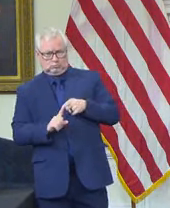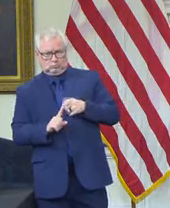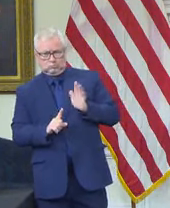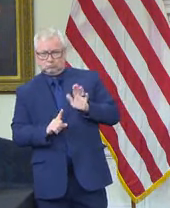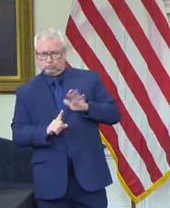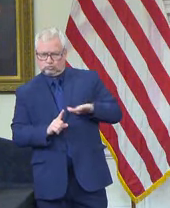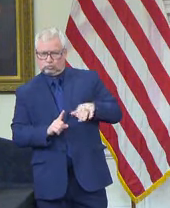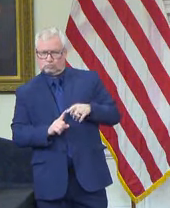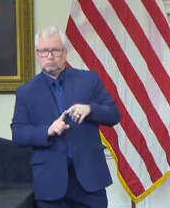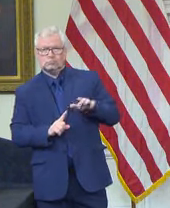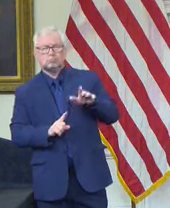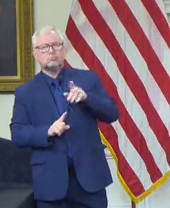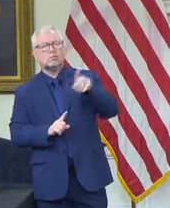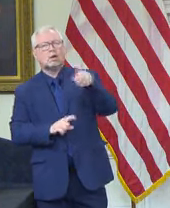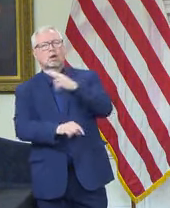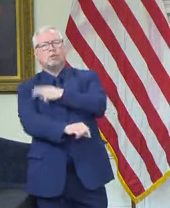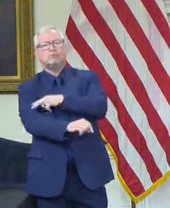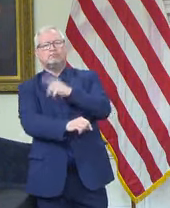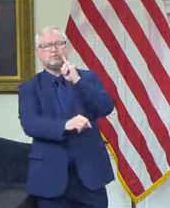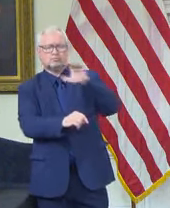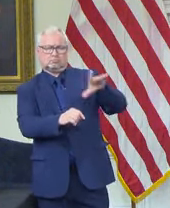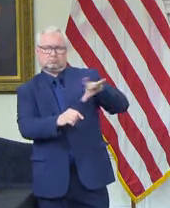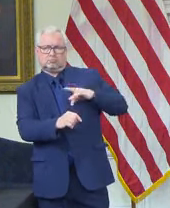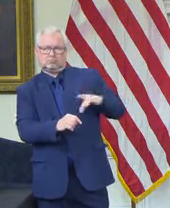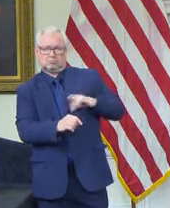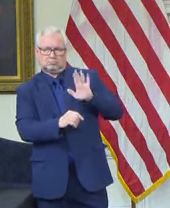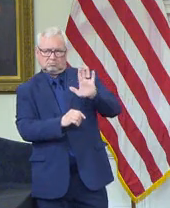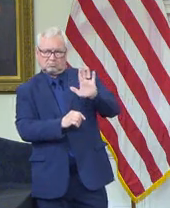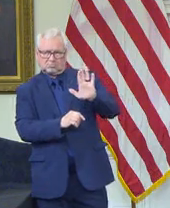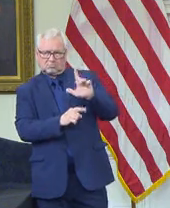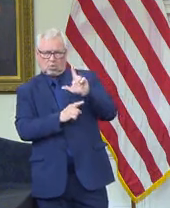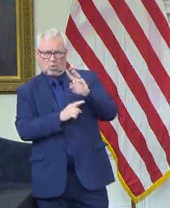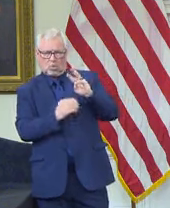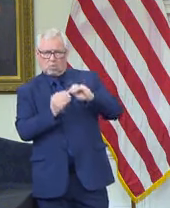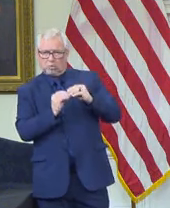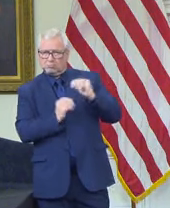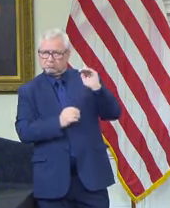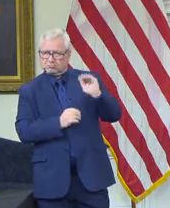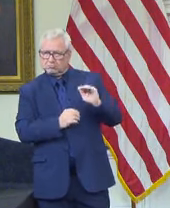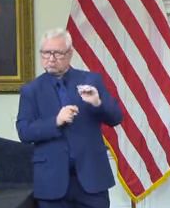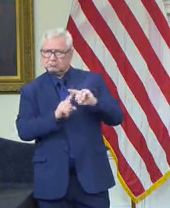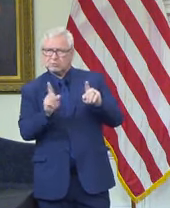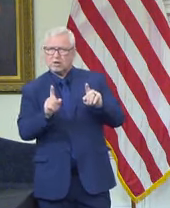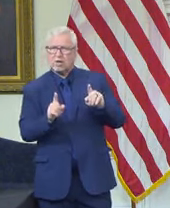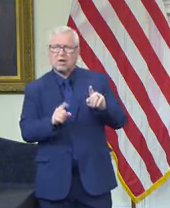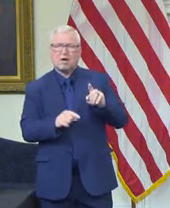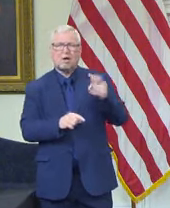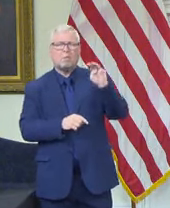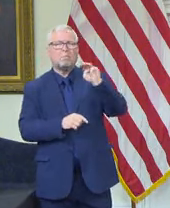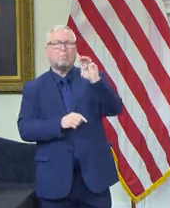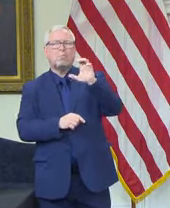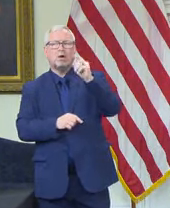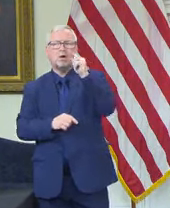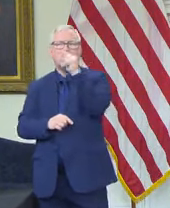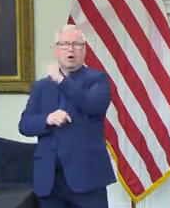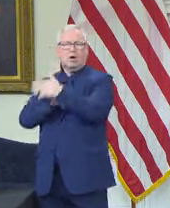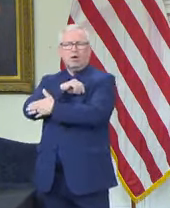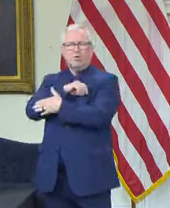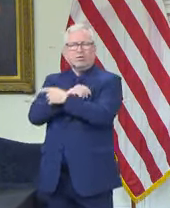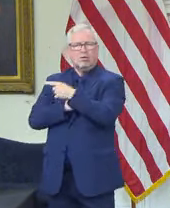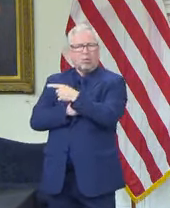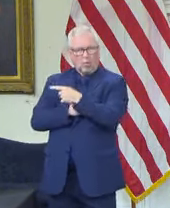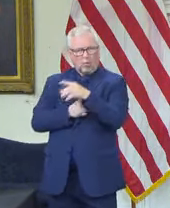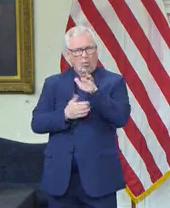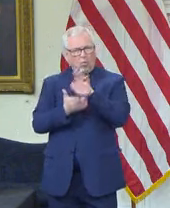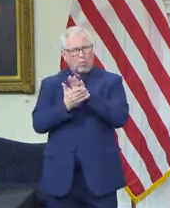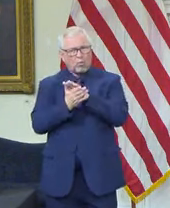However, in the state's highest jurisdiction, Montgomery County, they just had 16 schools go all virtual for the next 2 weeks.